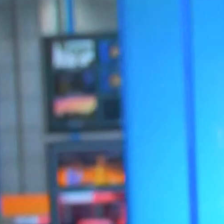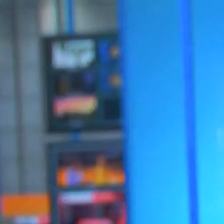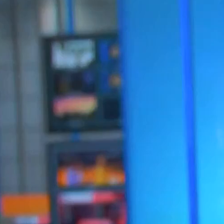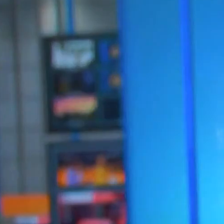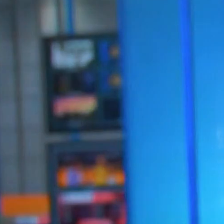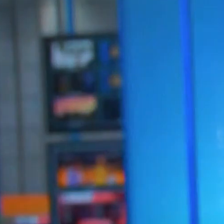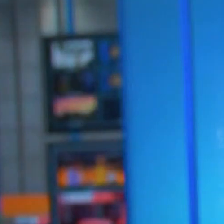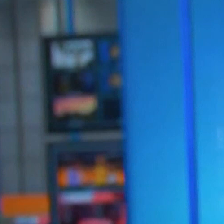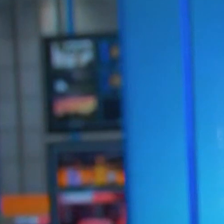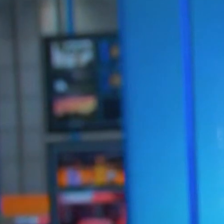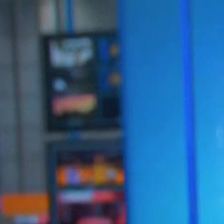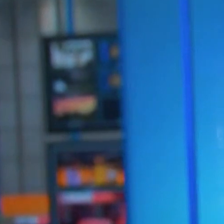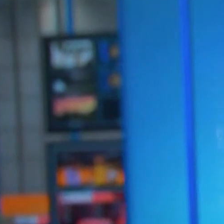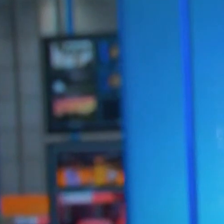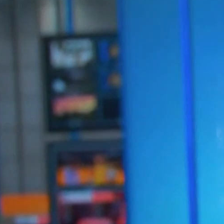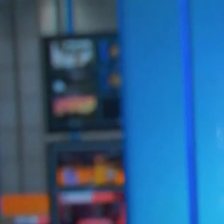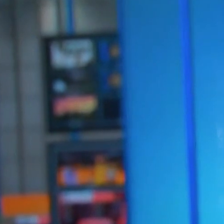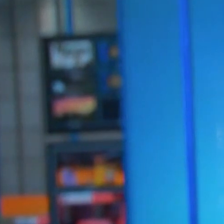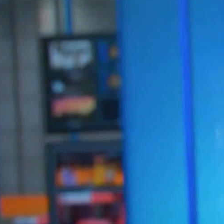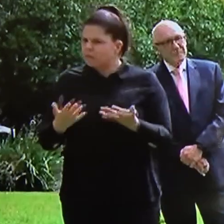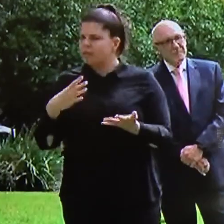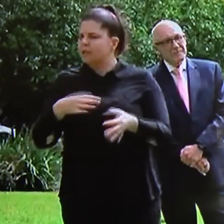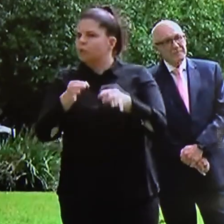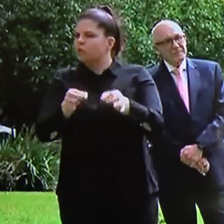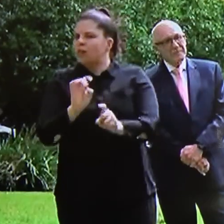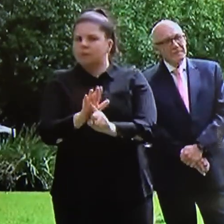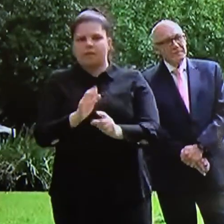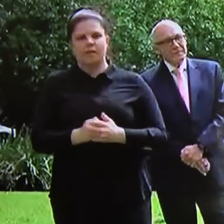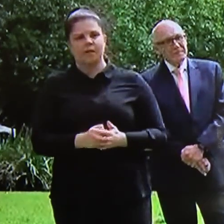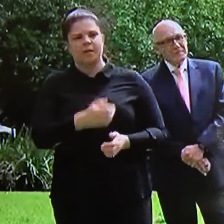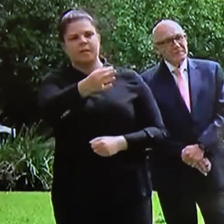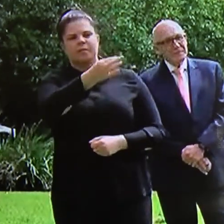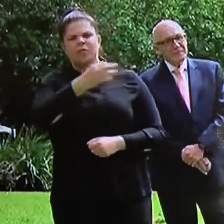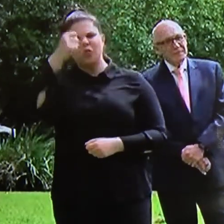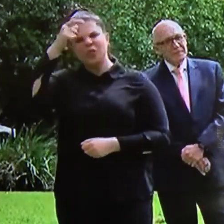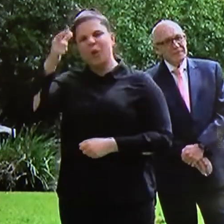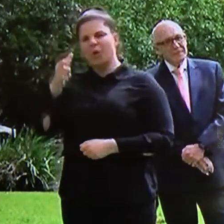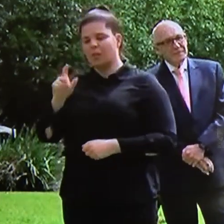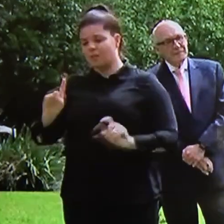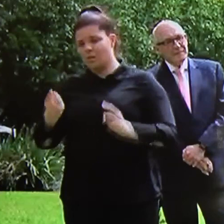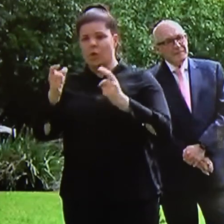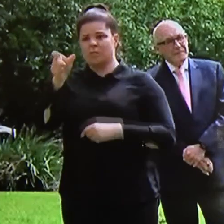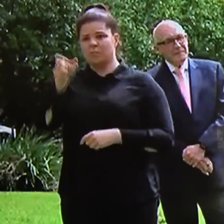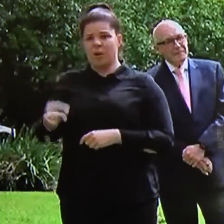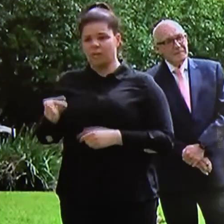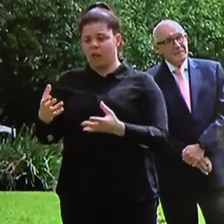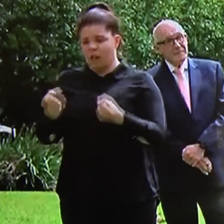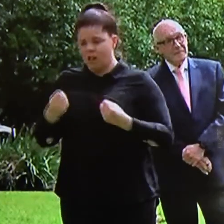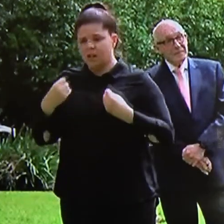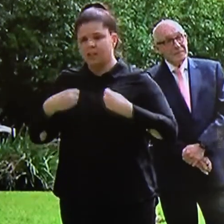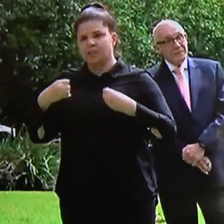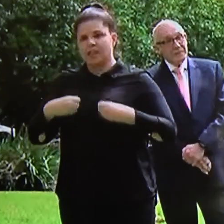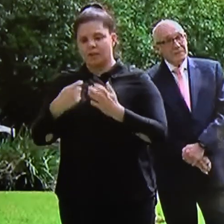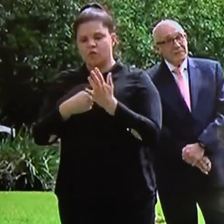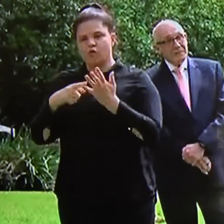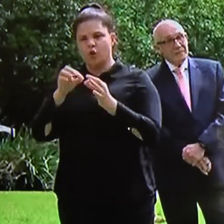We seem to have lost that media conference there by then. Who was patient zero on the review process? Have I? Or has New South